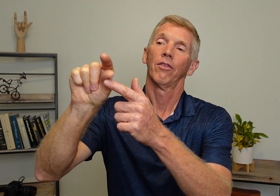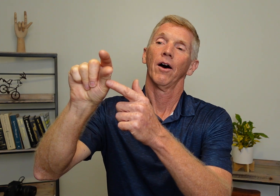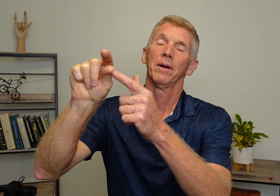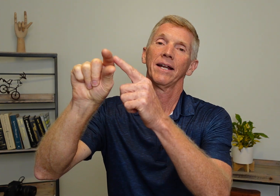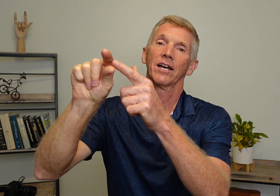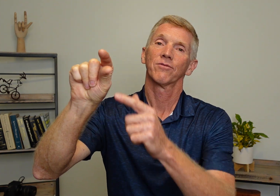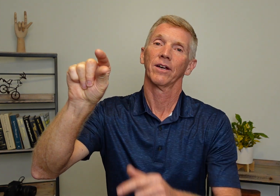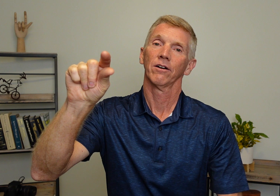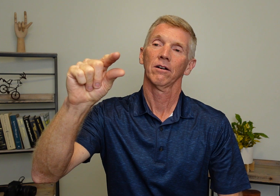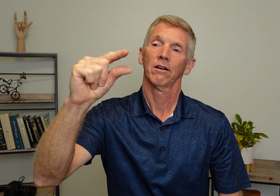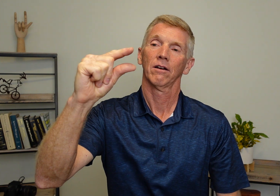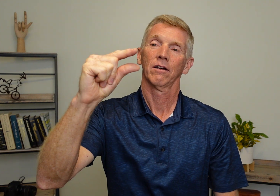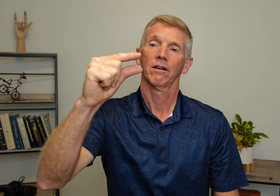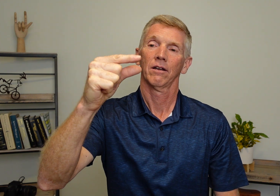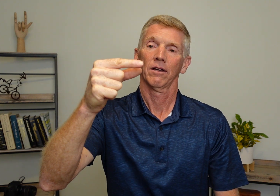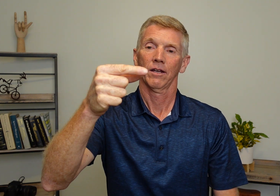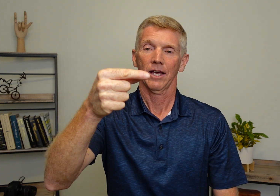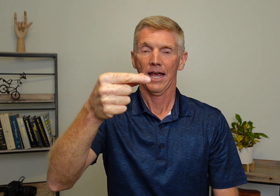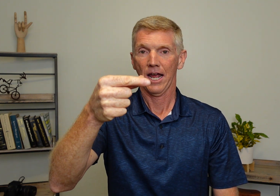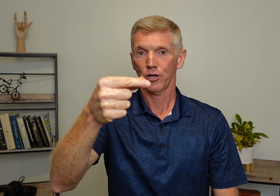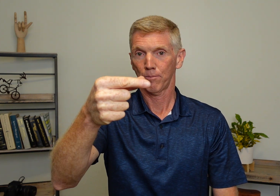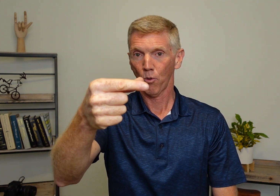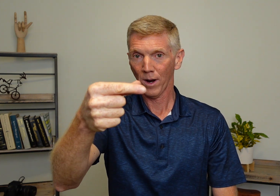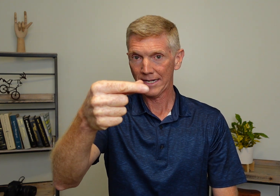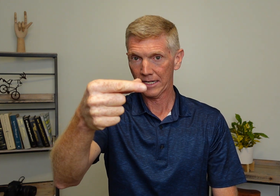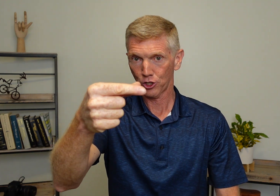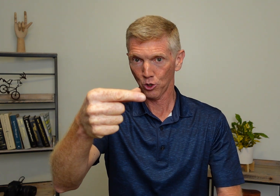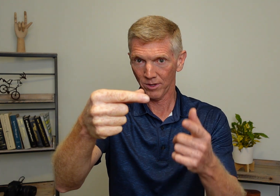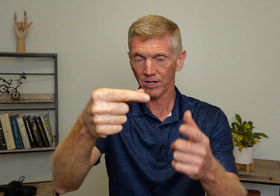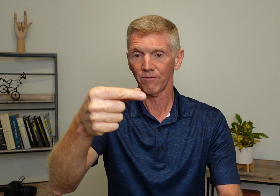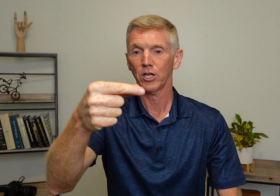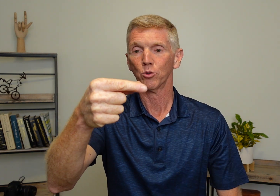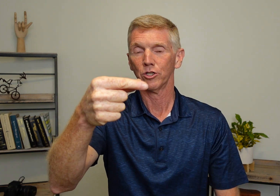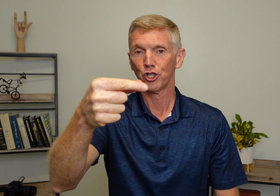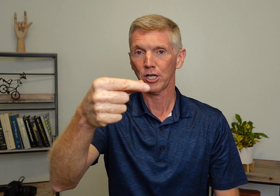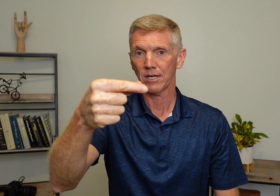Thumb and index finger, and you're pointing it to the individual, G.